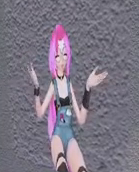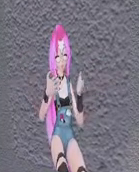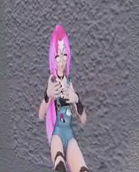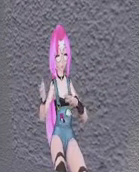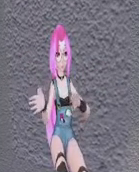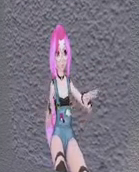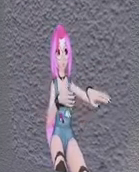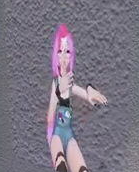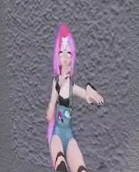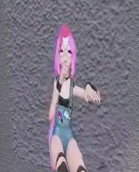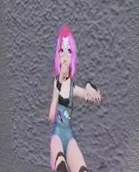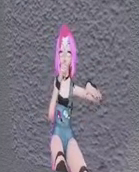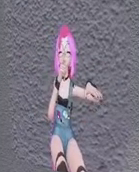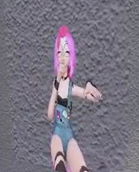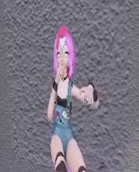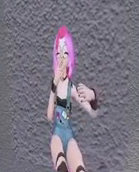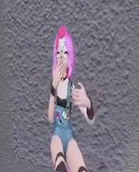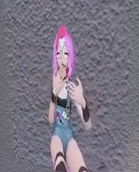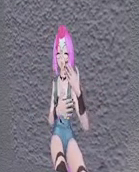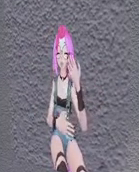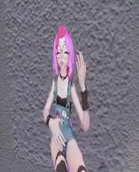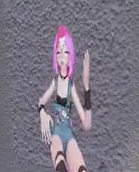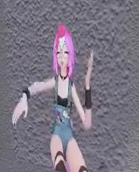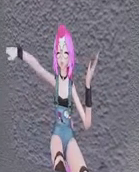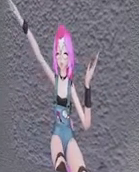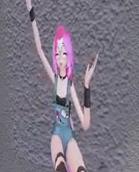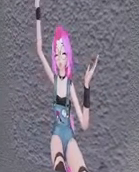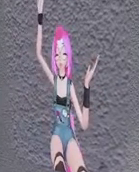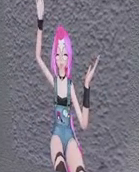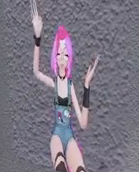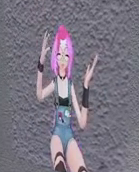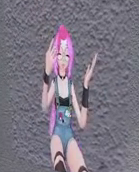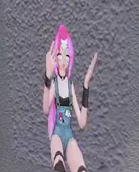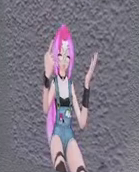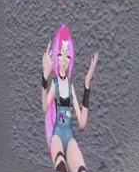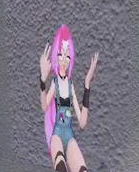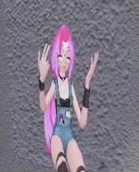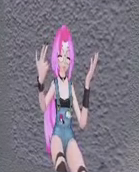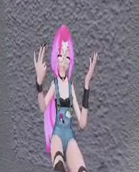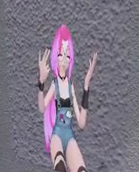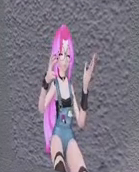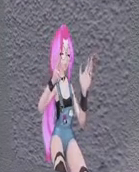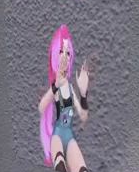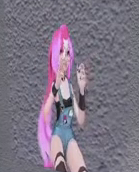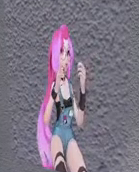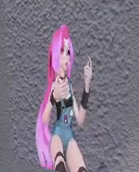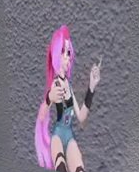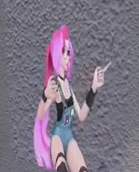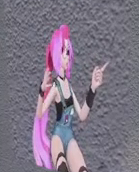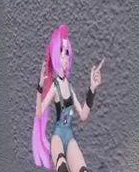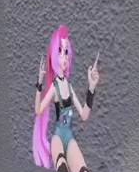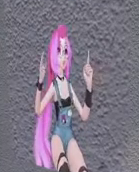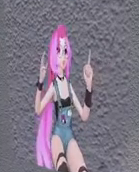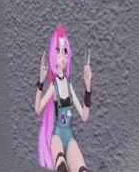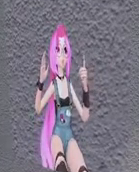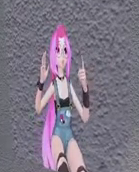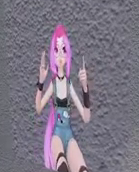with that said, who here is new? Give me a raise of hand. First, second, third class.